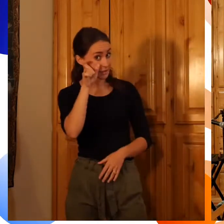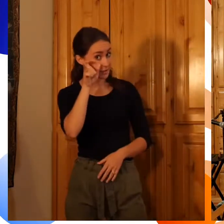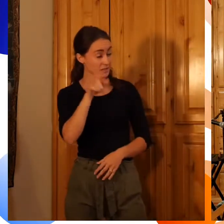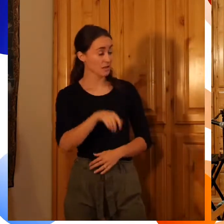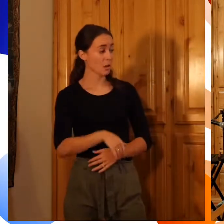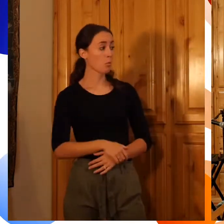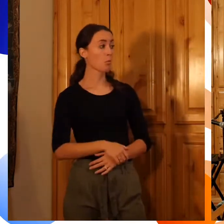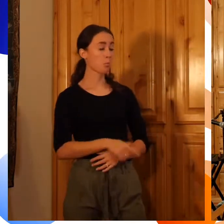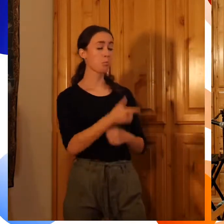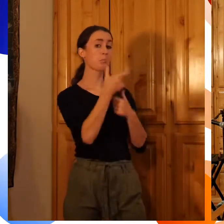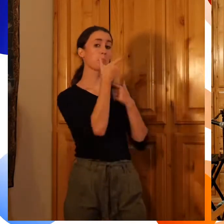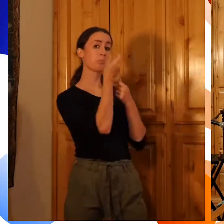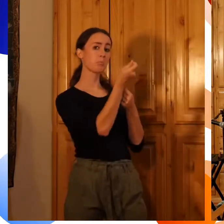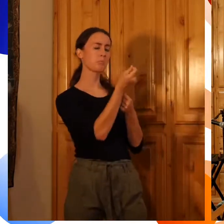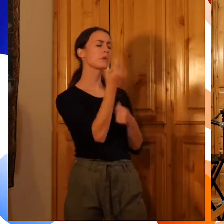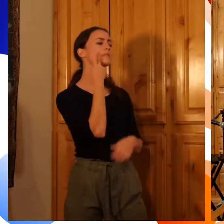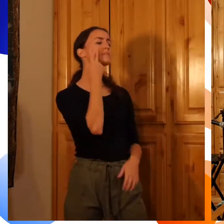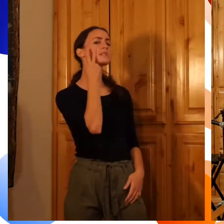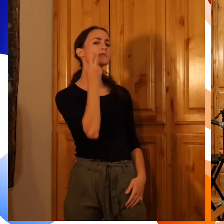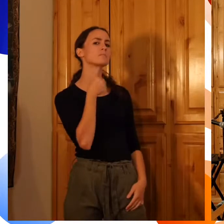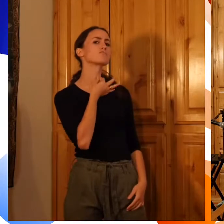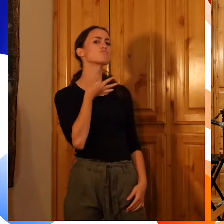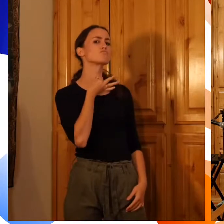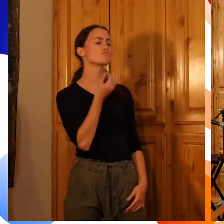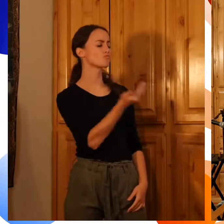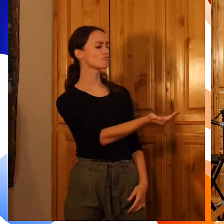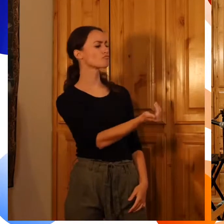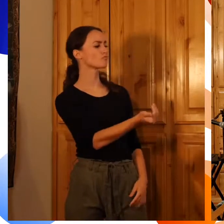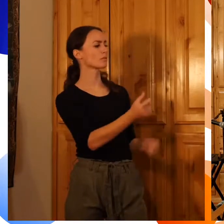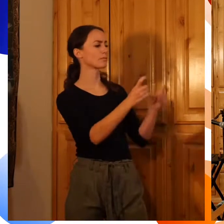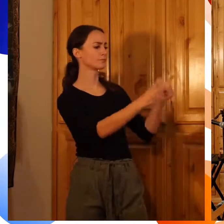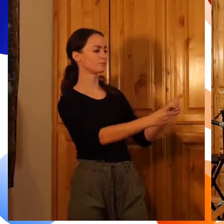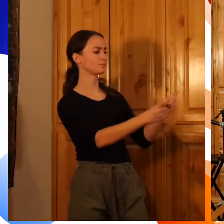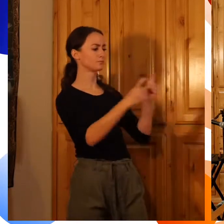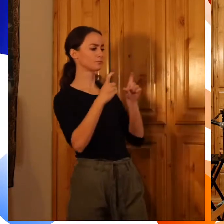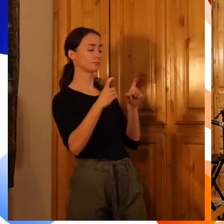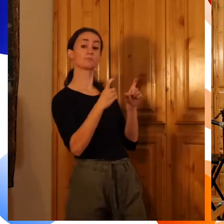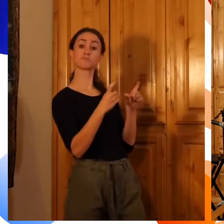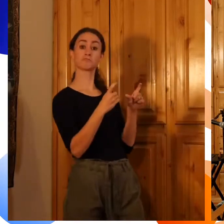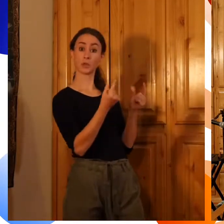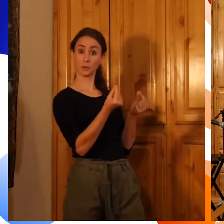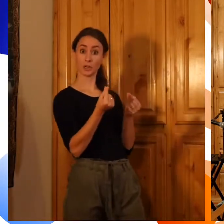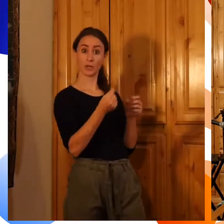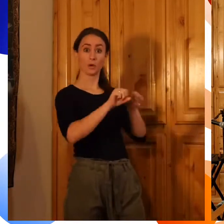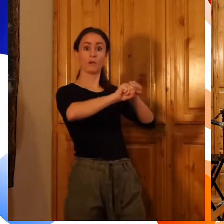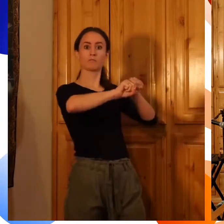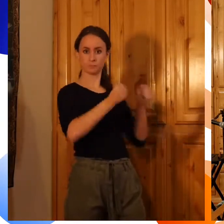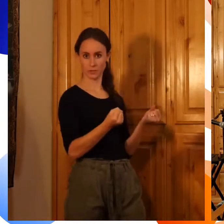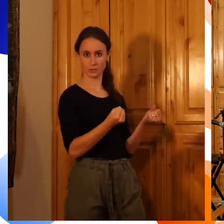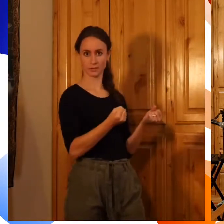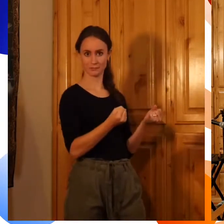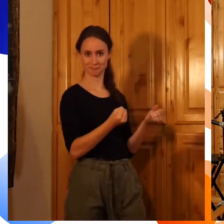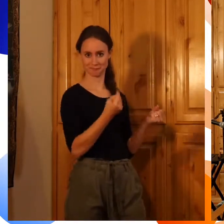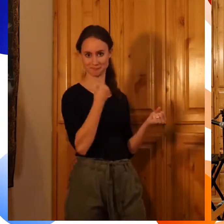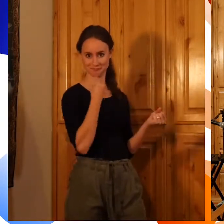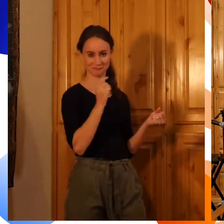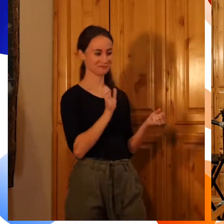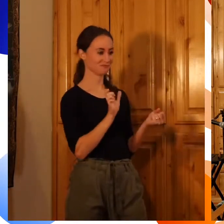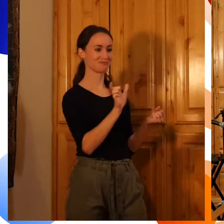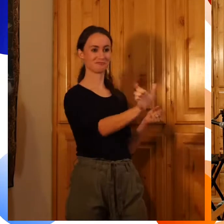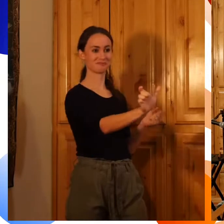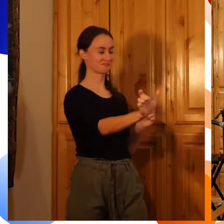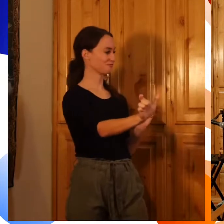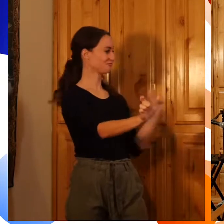magic spectacles, and he quickly broke them in half. And he said, "There, each of you get a half a spectacle with a lens each in